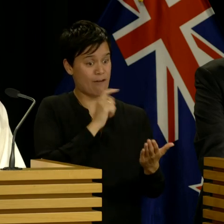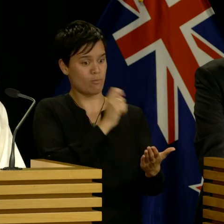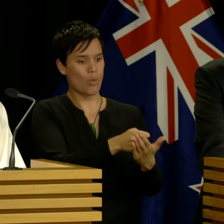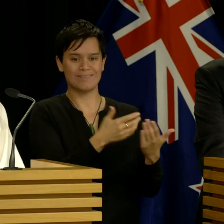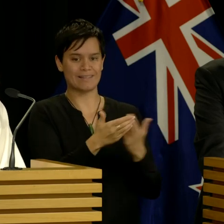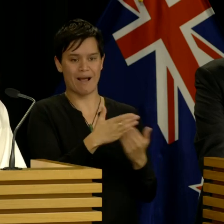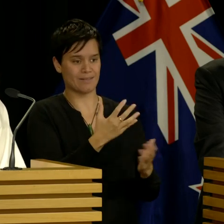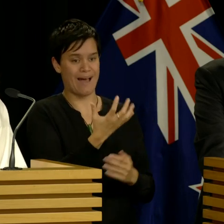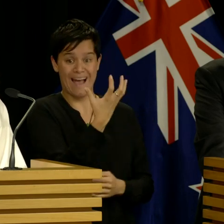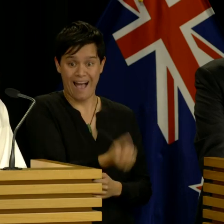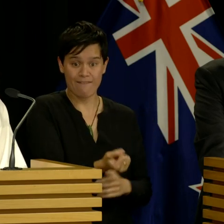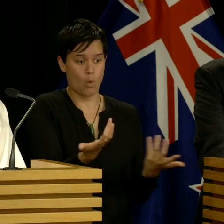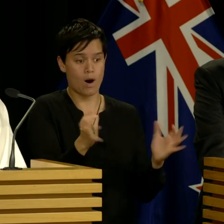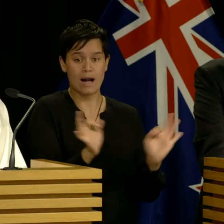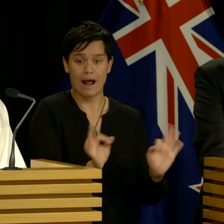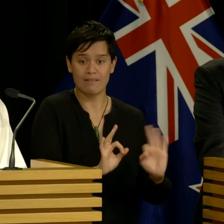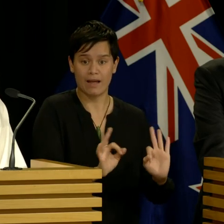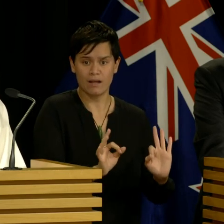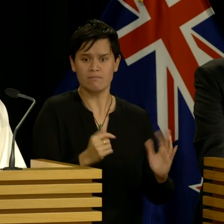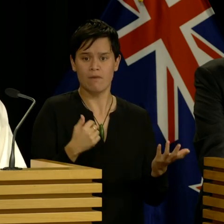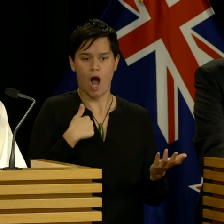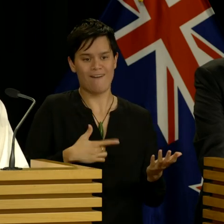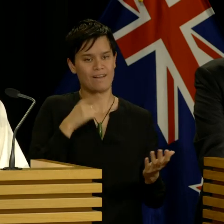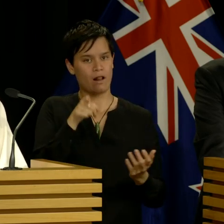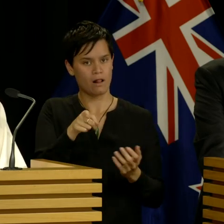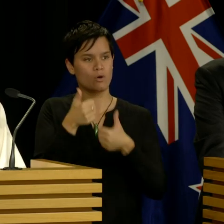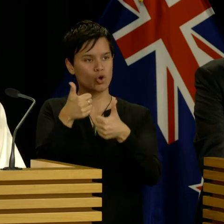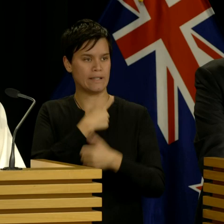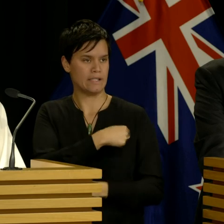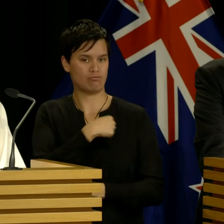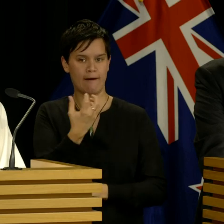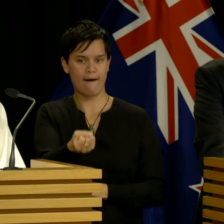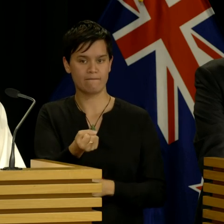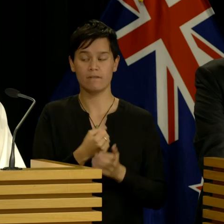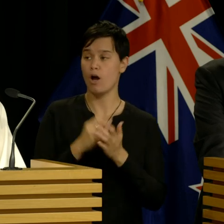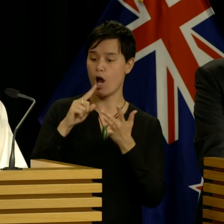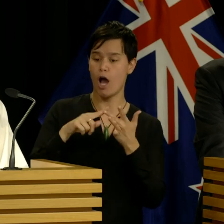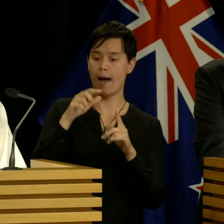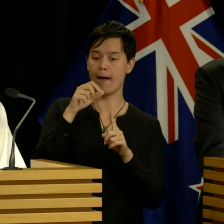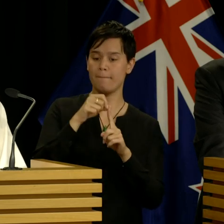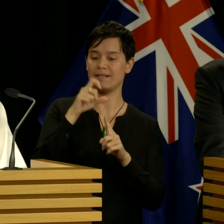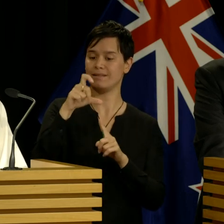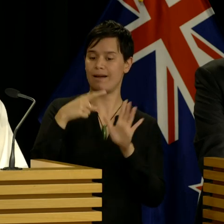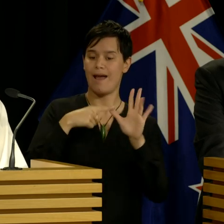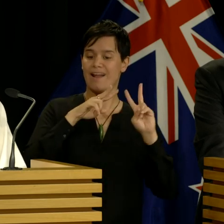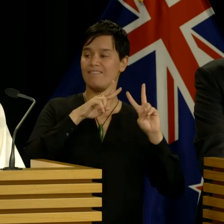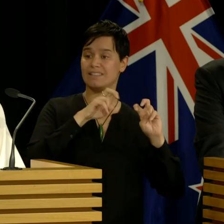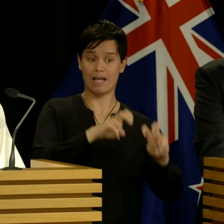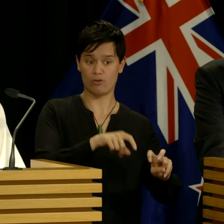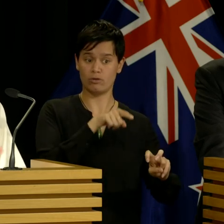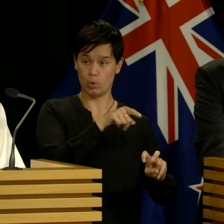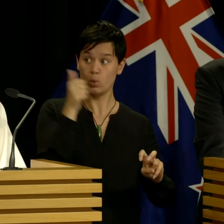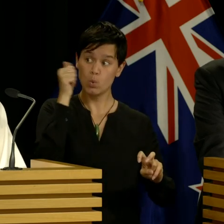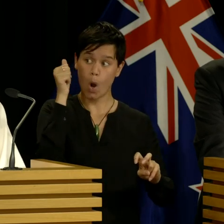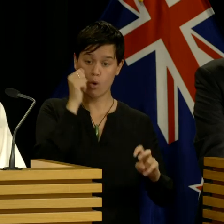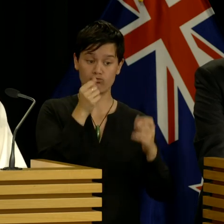report, I believe that Mike Clement is a police officer of huge integrity. Where are the findings of that IPCA investigation? It had no bearing, and so